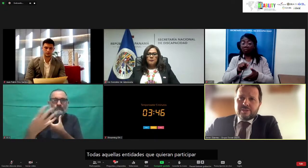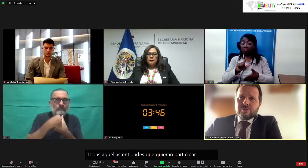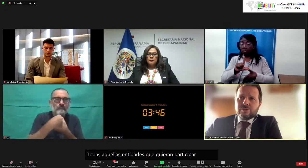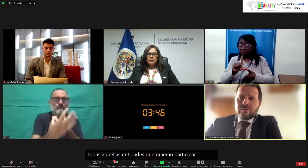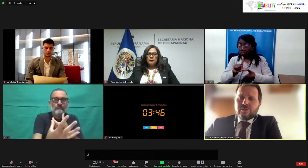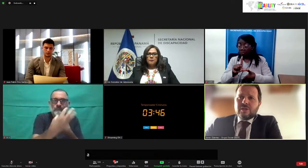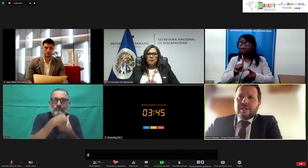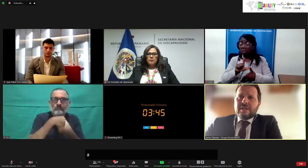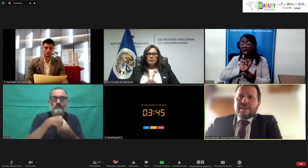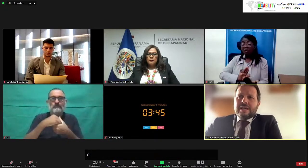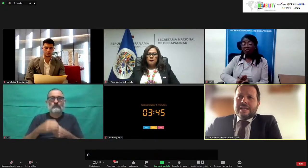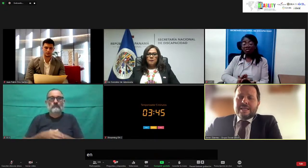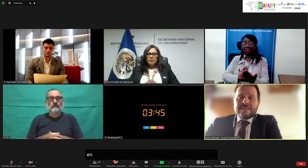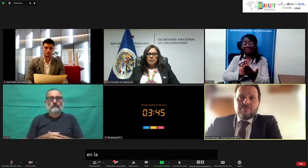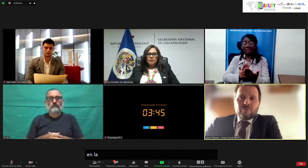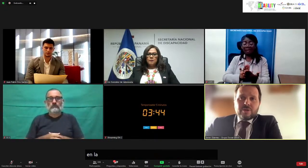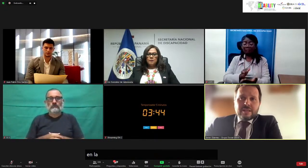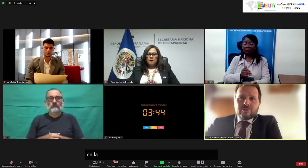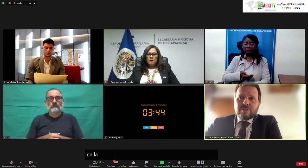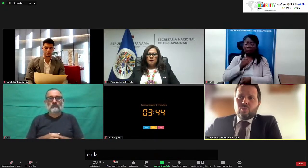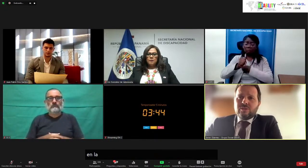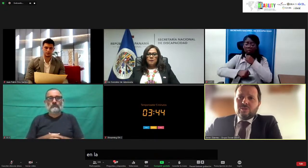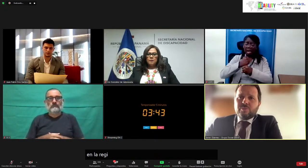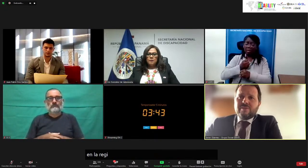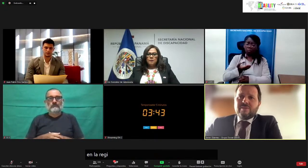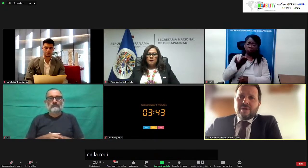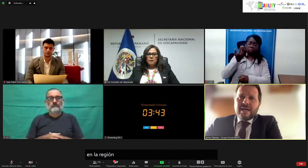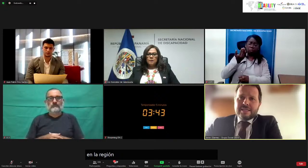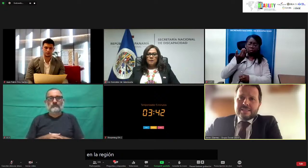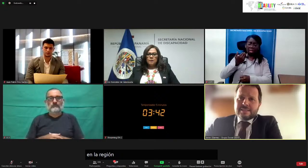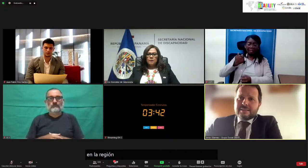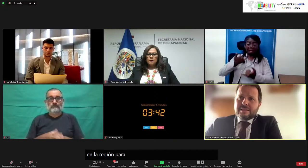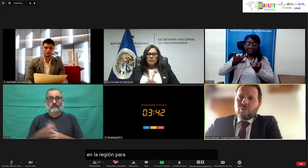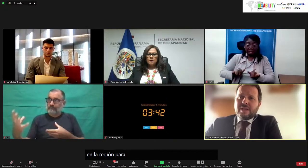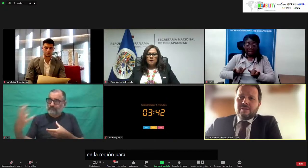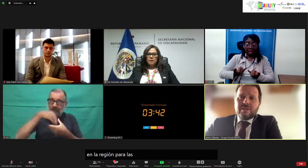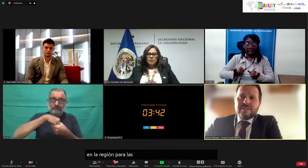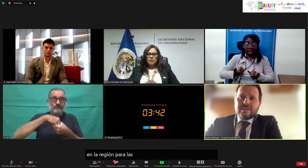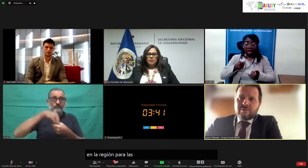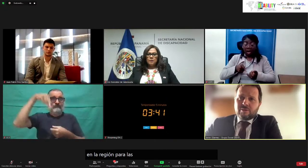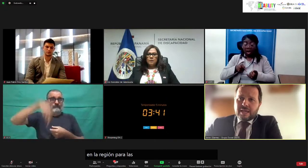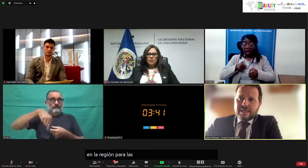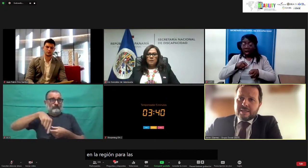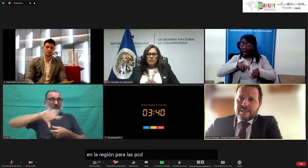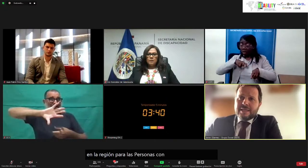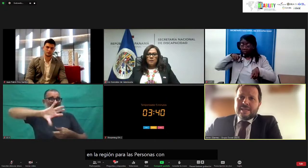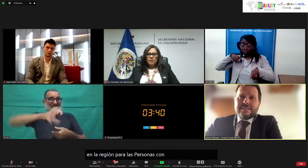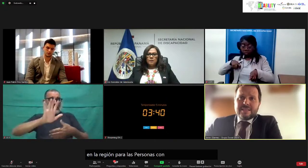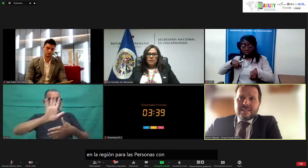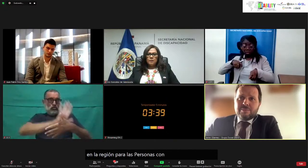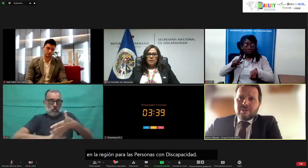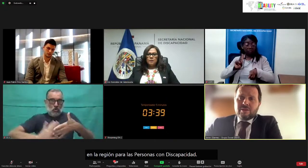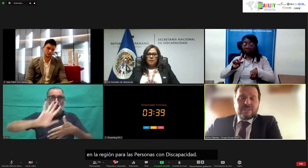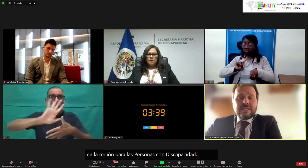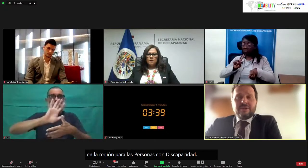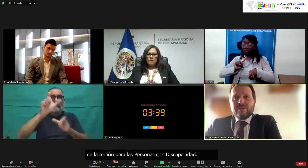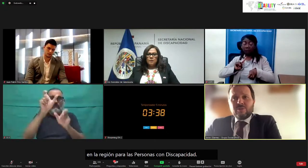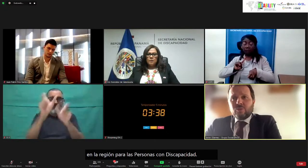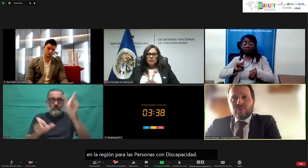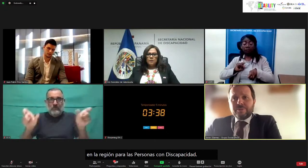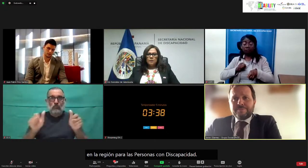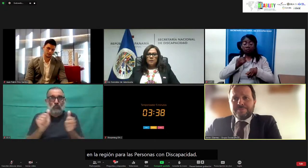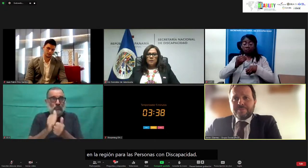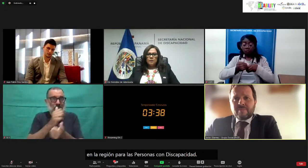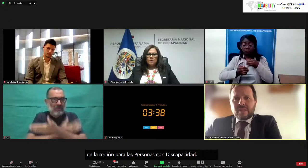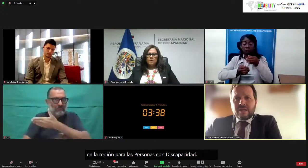disabilities the region needs to face since several years ago liv is staying outside of the circuits of international